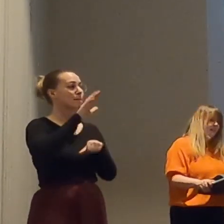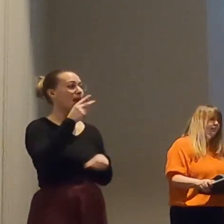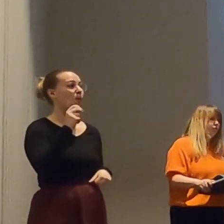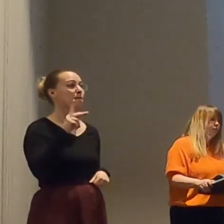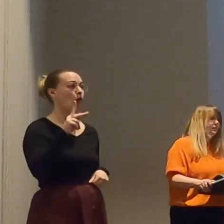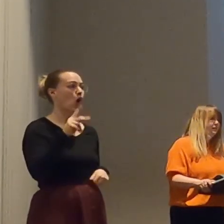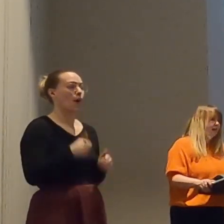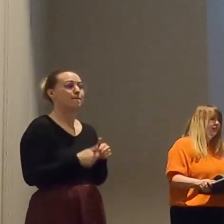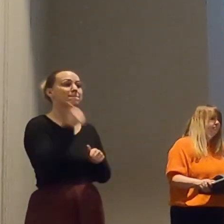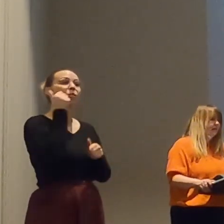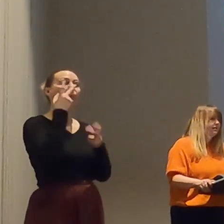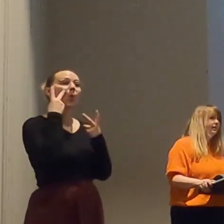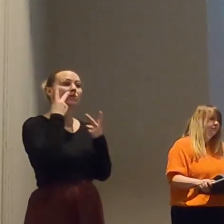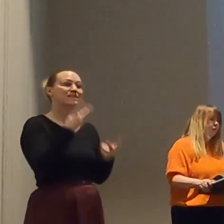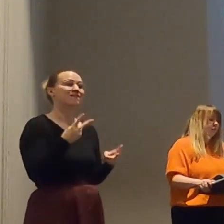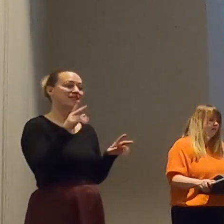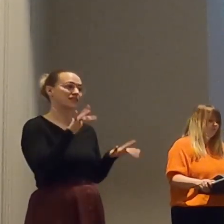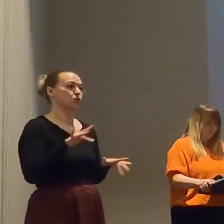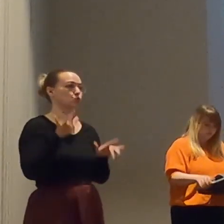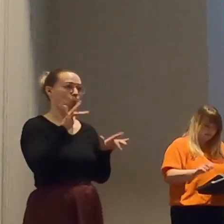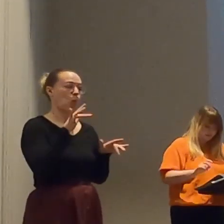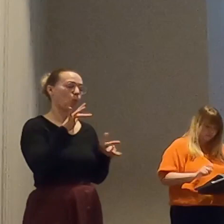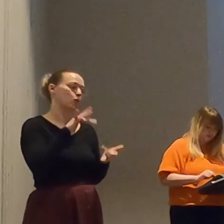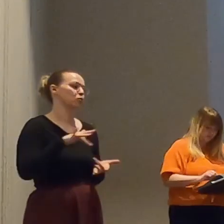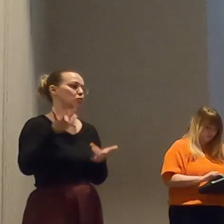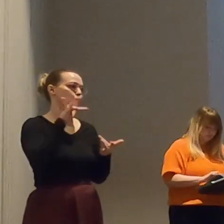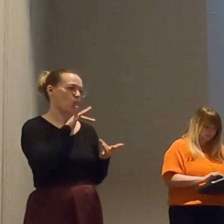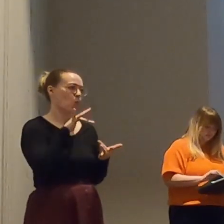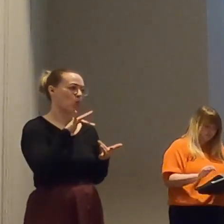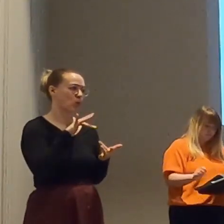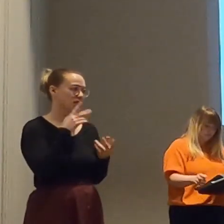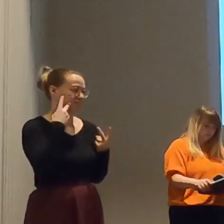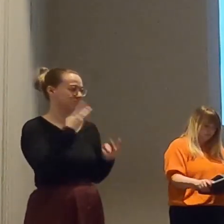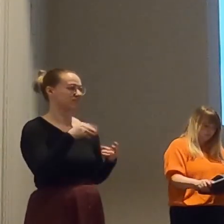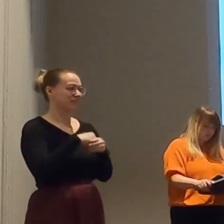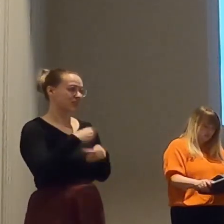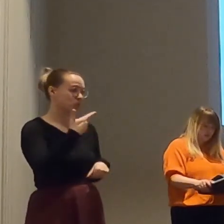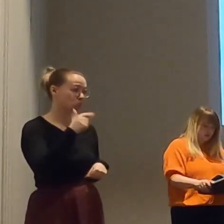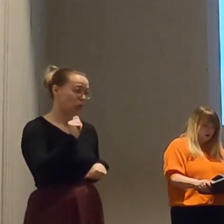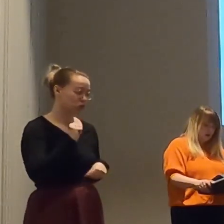most visited tourist site in the state of Georgia.